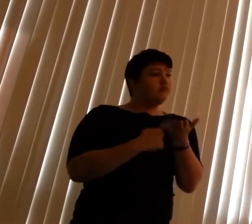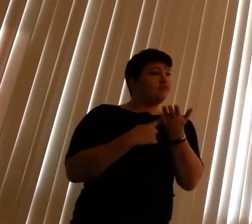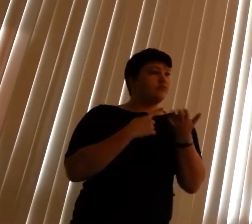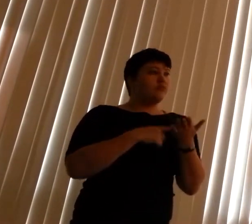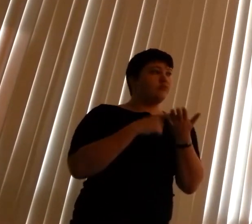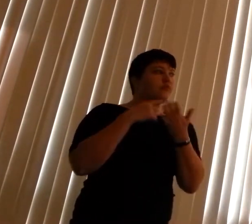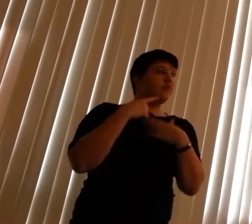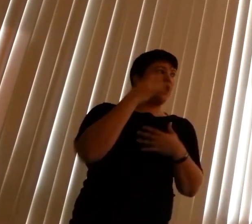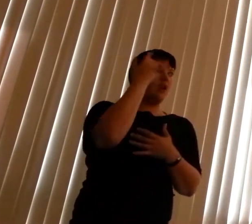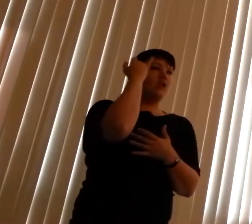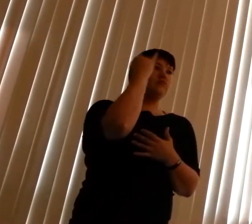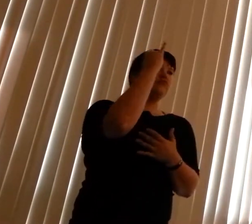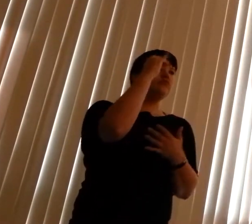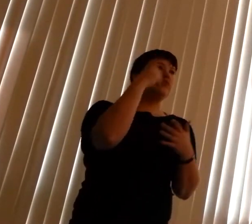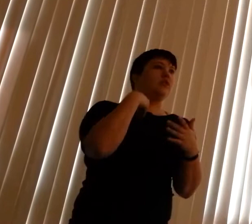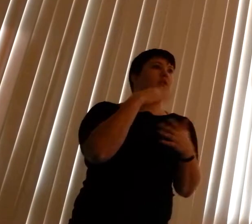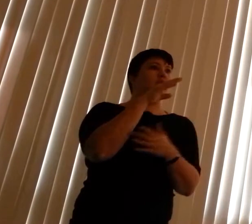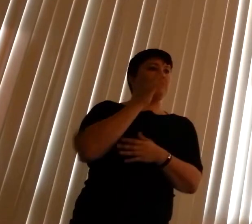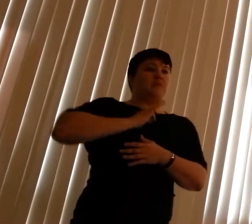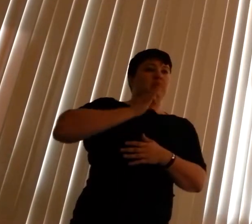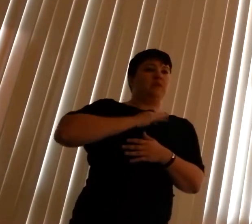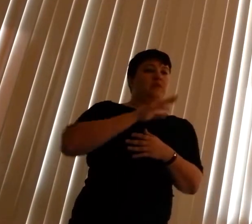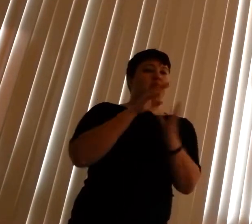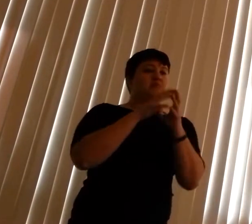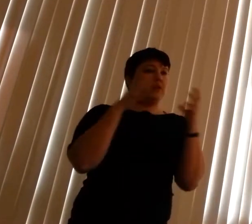notion of benefit maximizing.